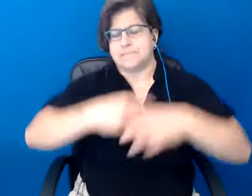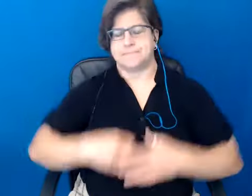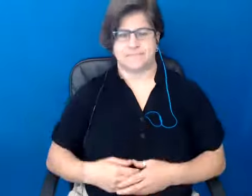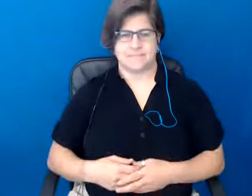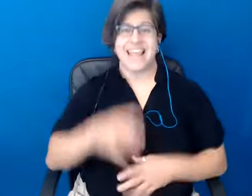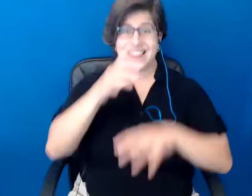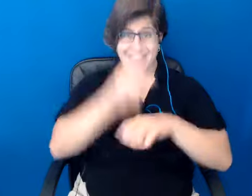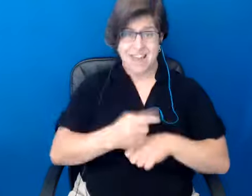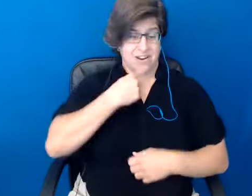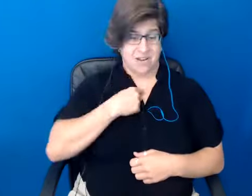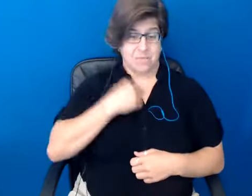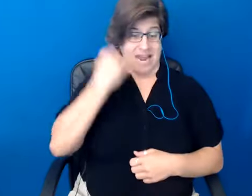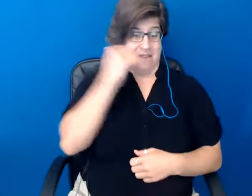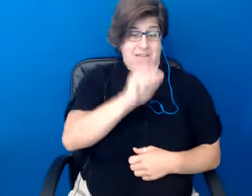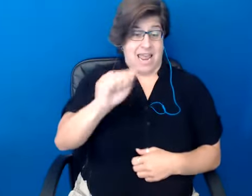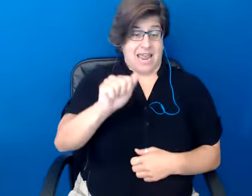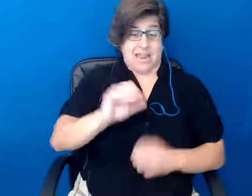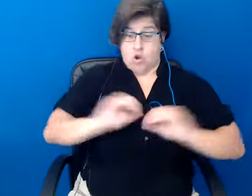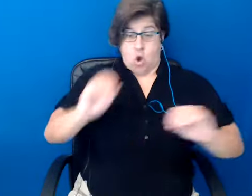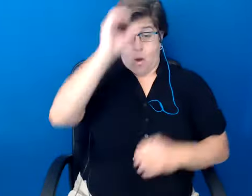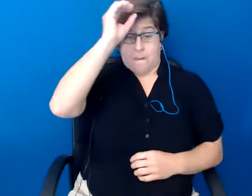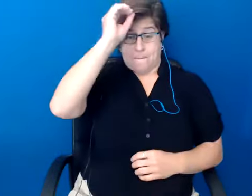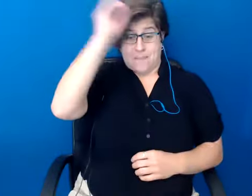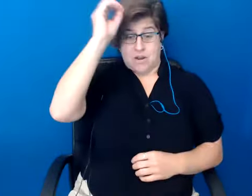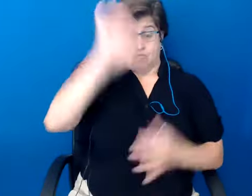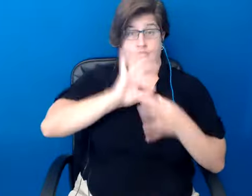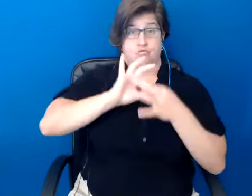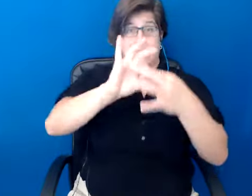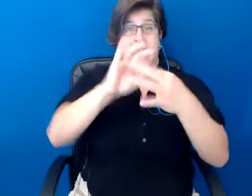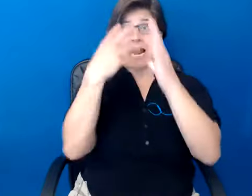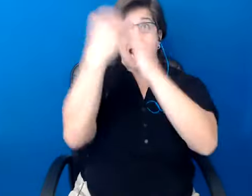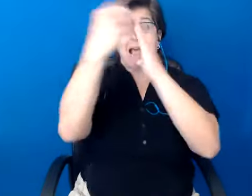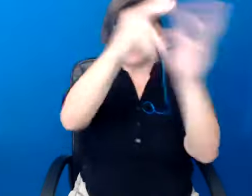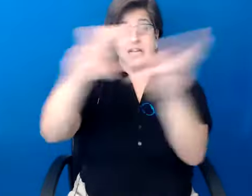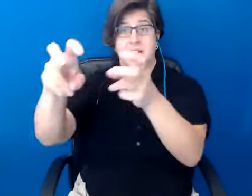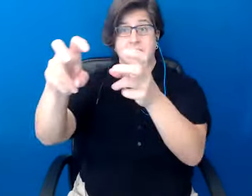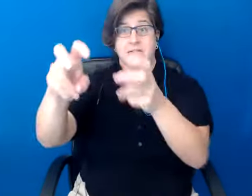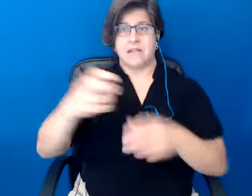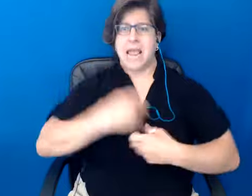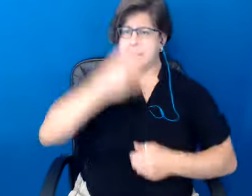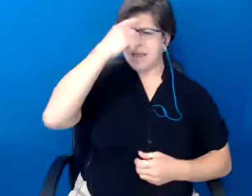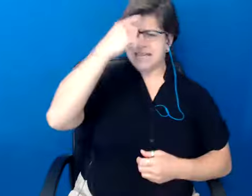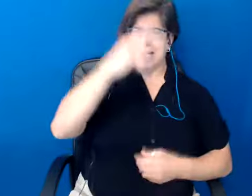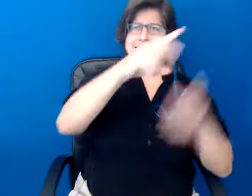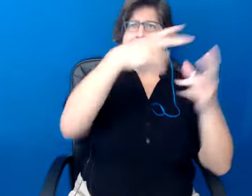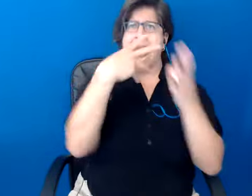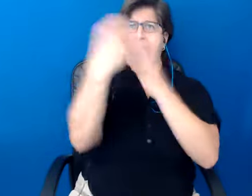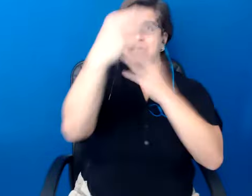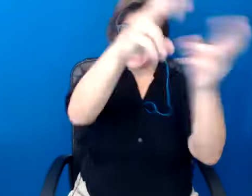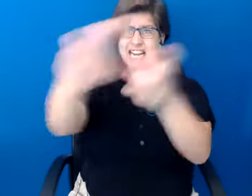public controversy. Well, this tradition tells me that since AA has no opinion on outside issues,